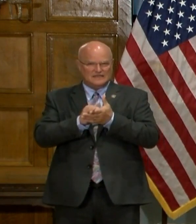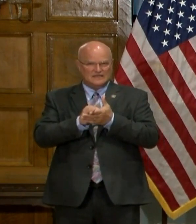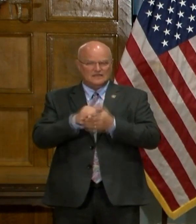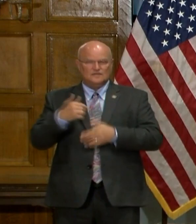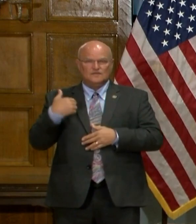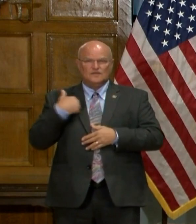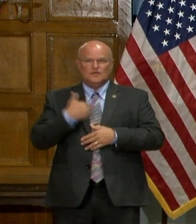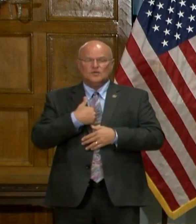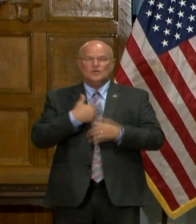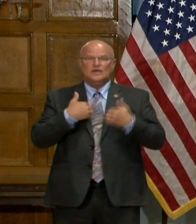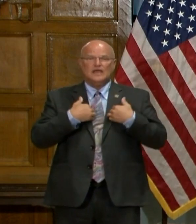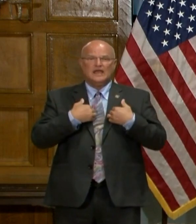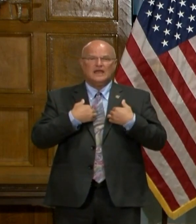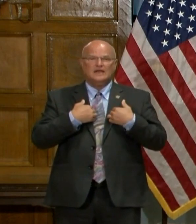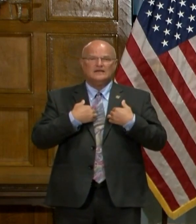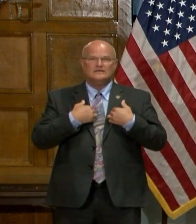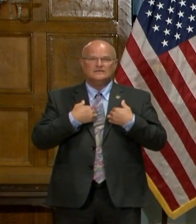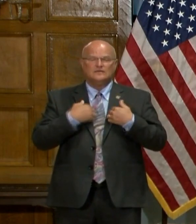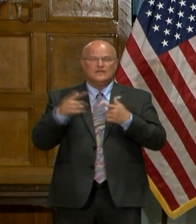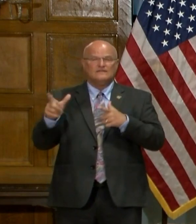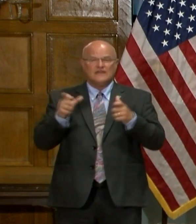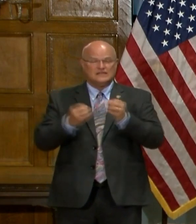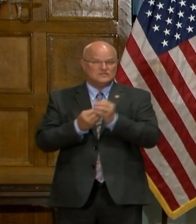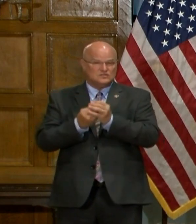we have one of the fastest growing